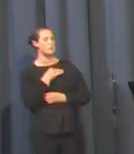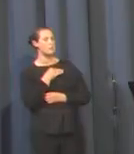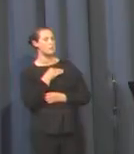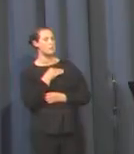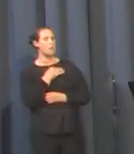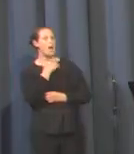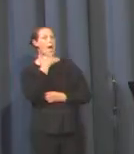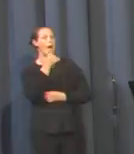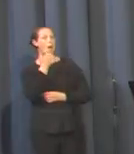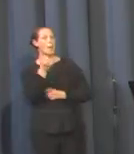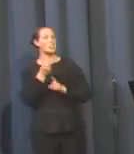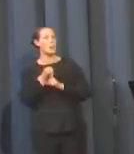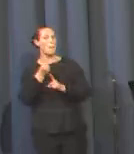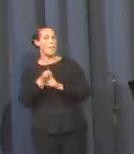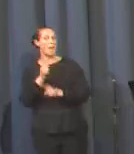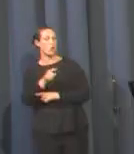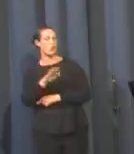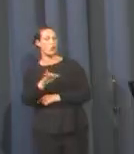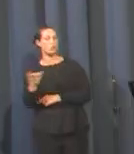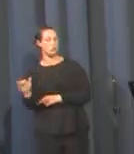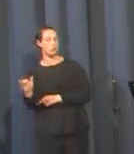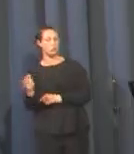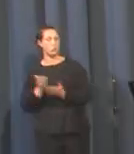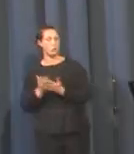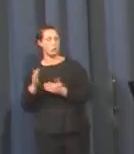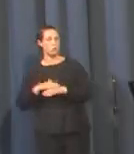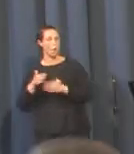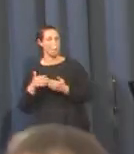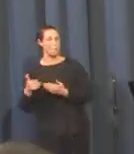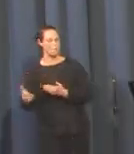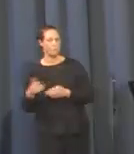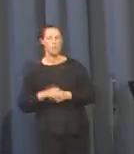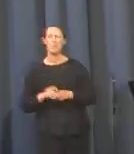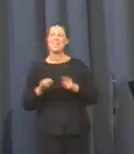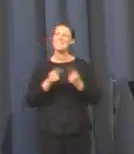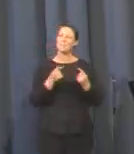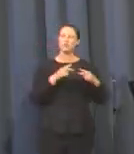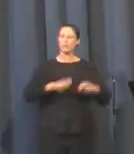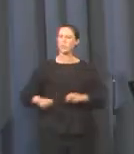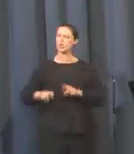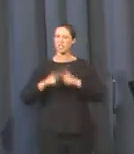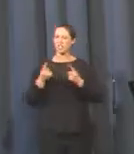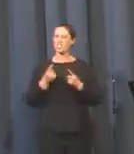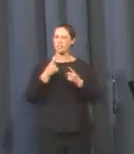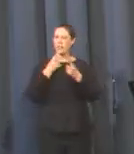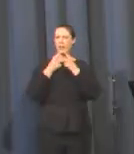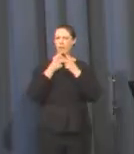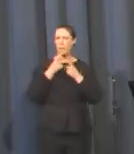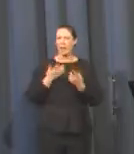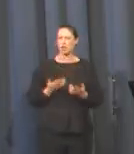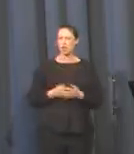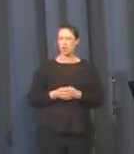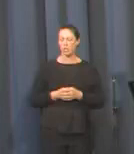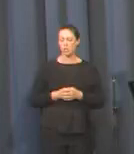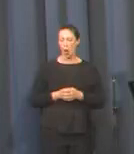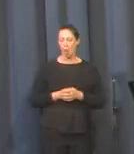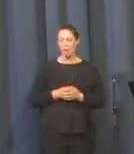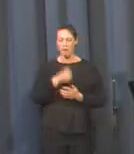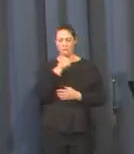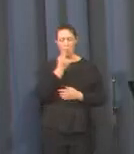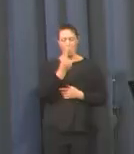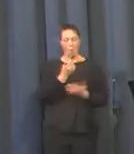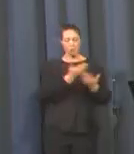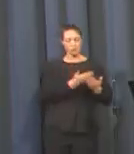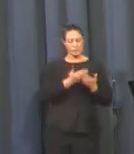degree of effect kind of is over time, and so there's different estimates from different studies, and you'd have to look at individual studies to see, because